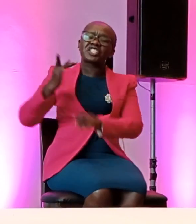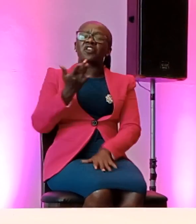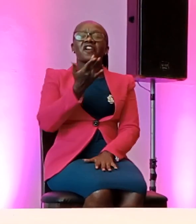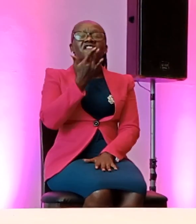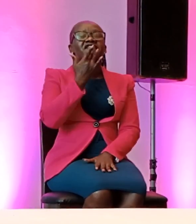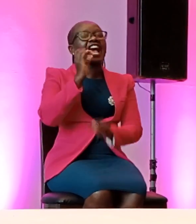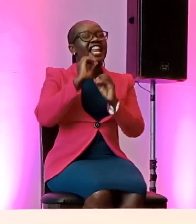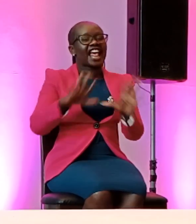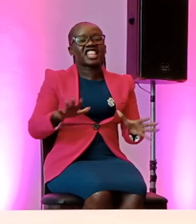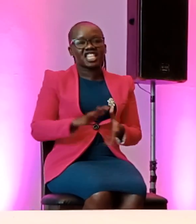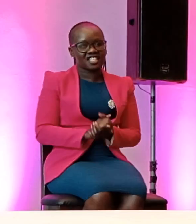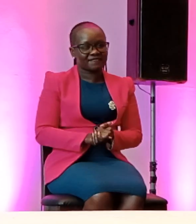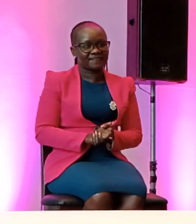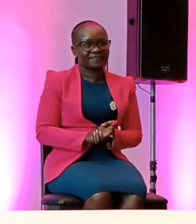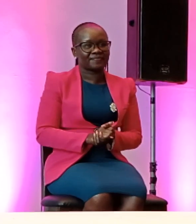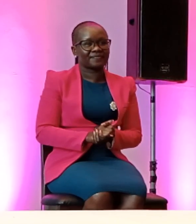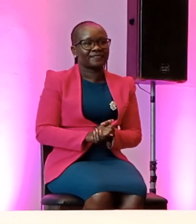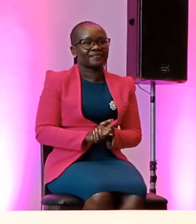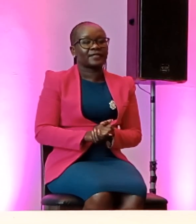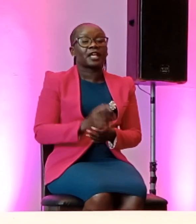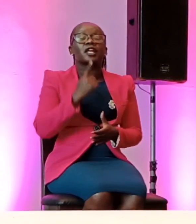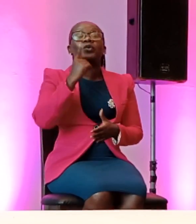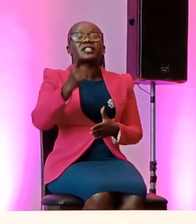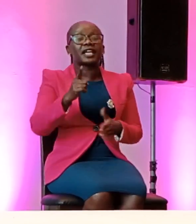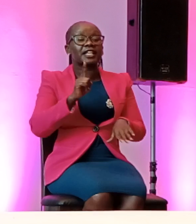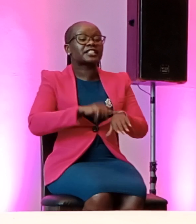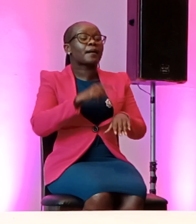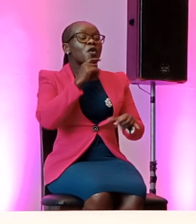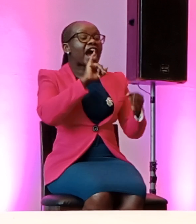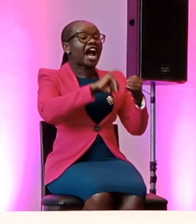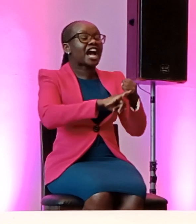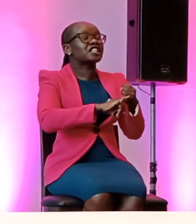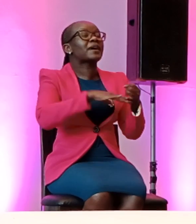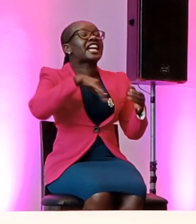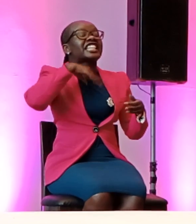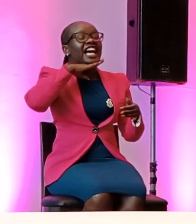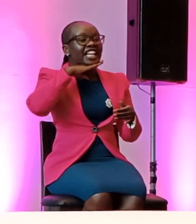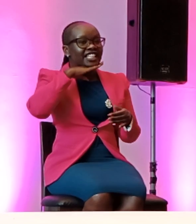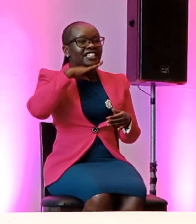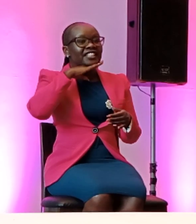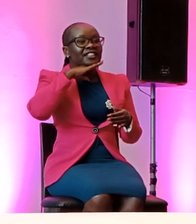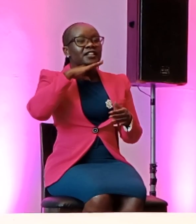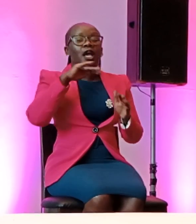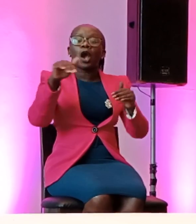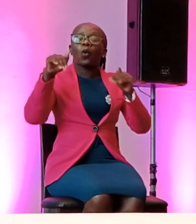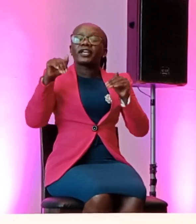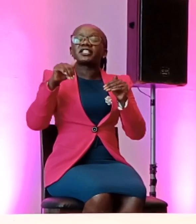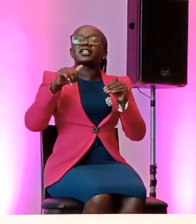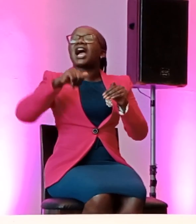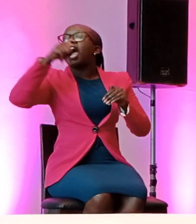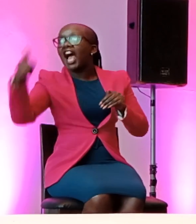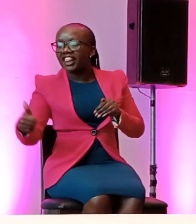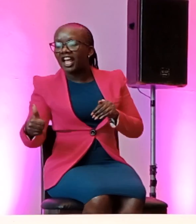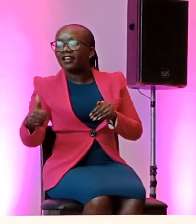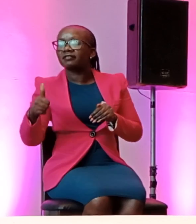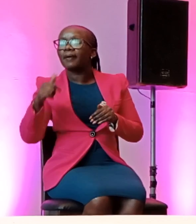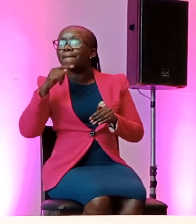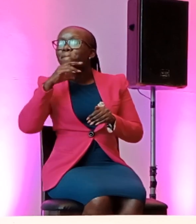her. They would say, when your husband dies, wait for you to be given another one to take over.